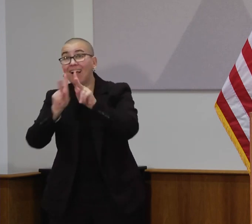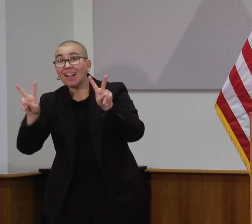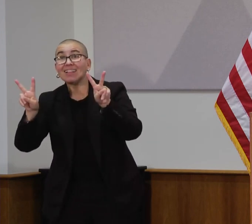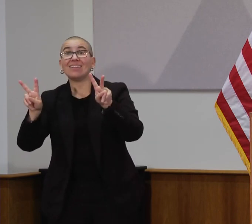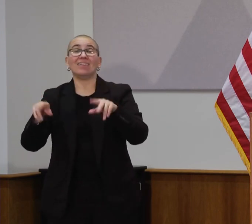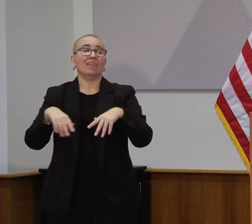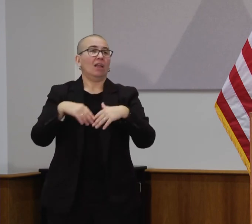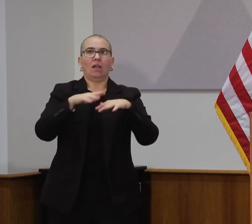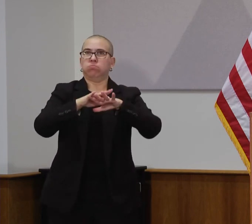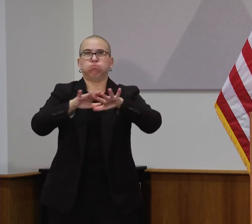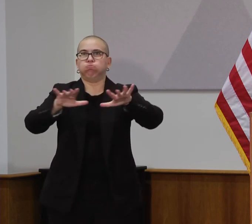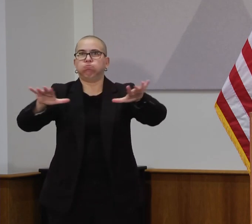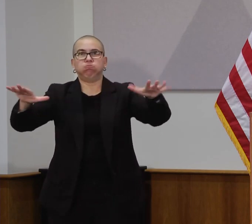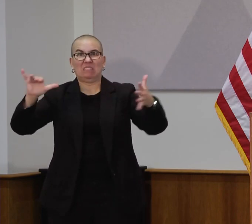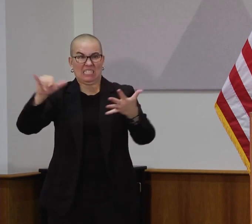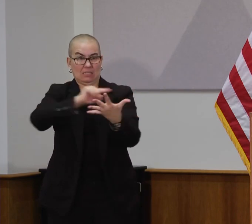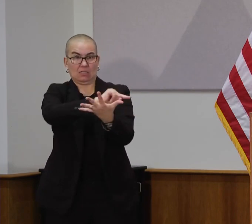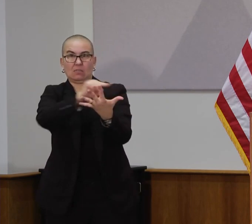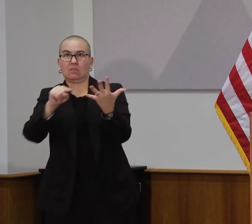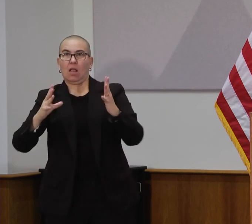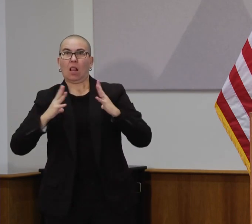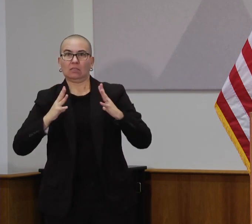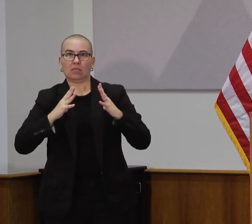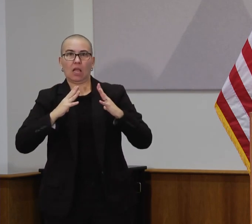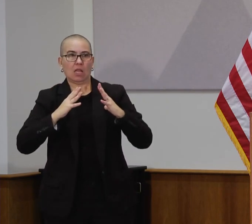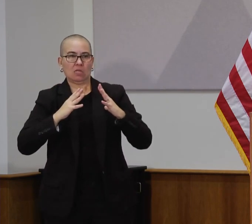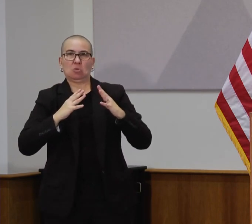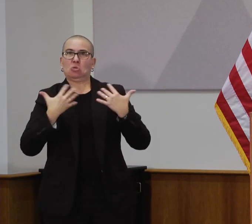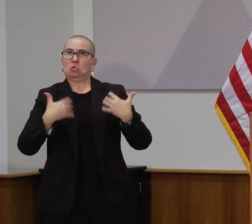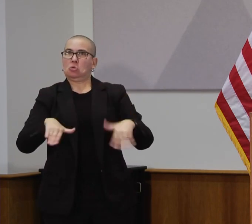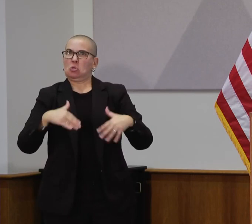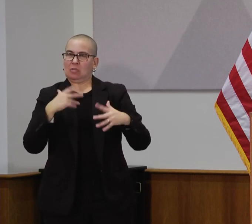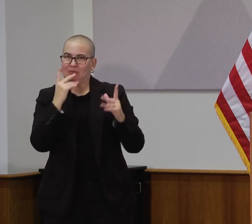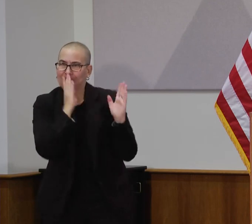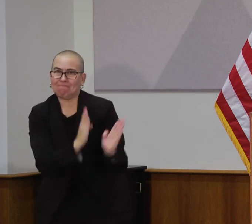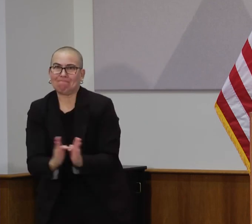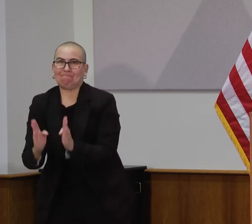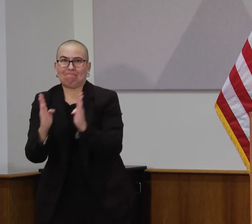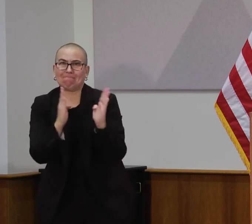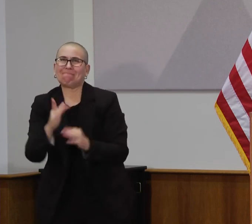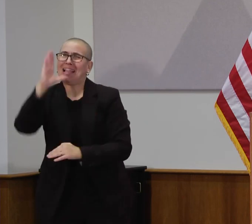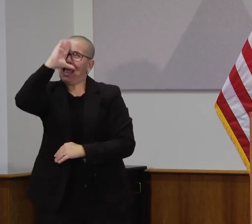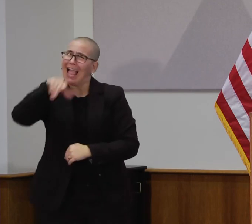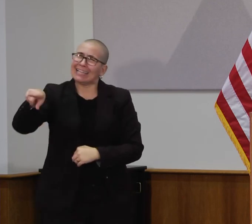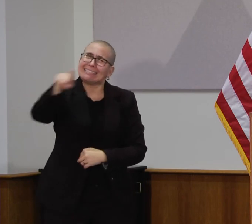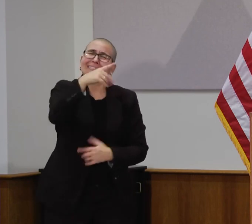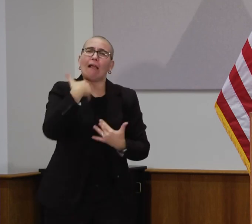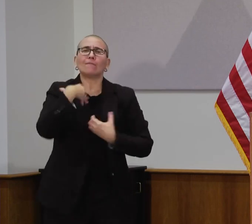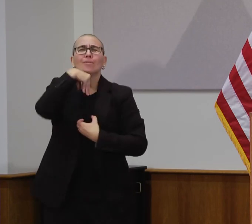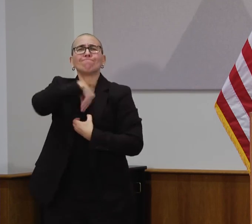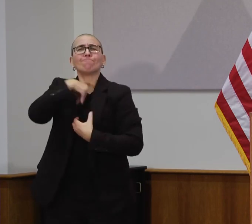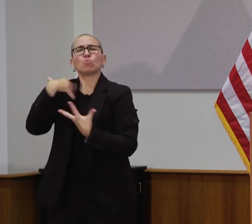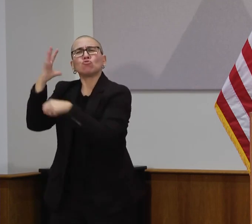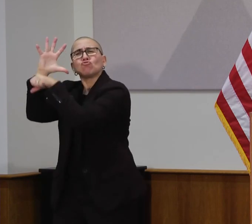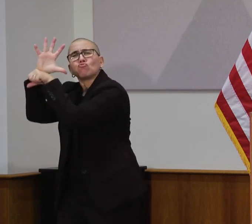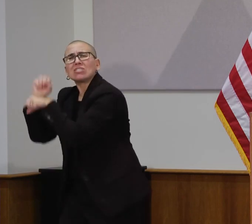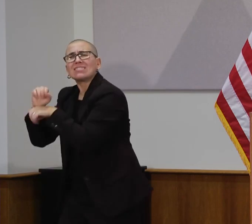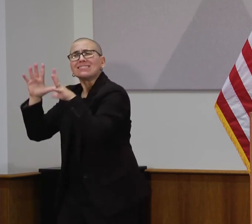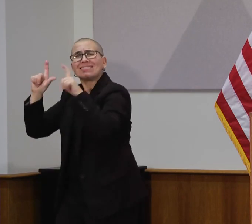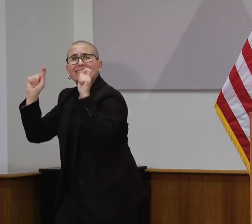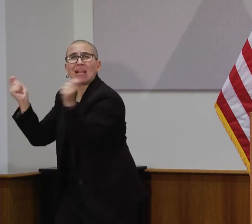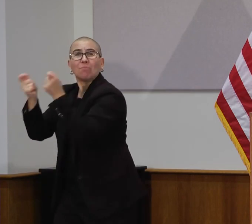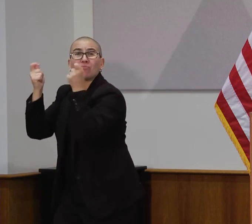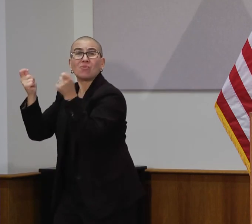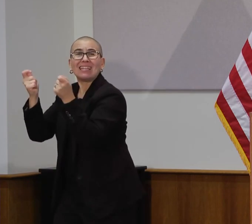great deal of stress. And these traditions that we have, we hold dear. But unfortunately, as we heard Dr. Michael Osterholm